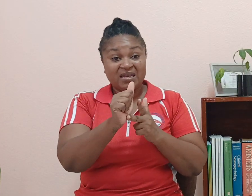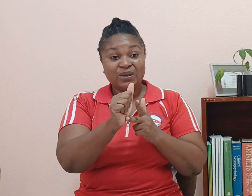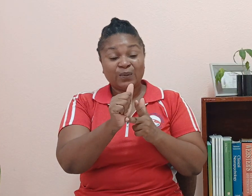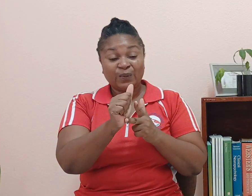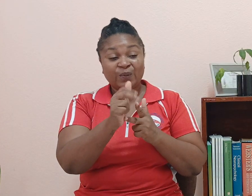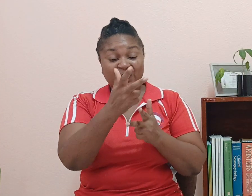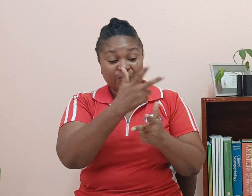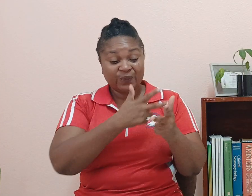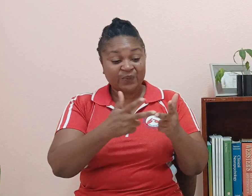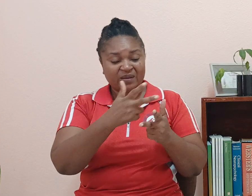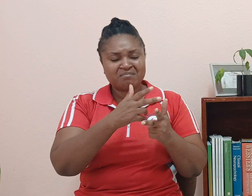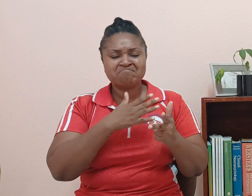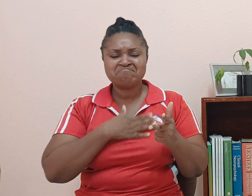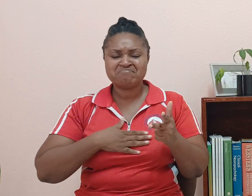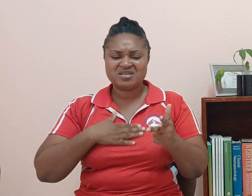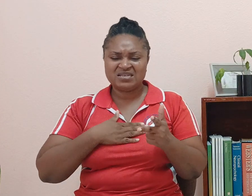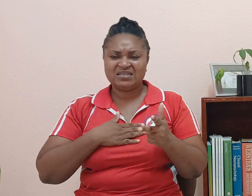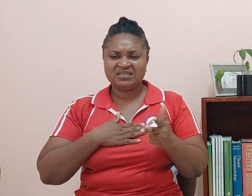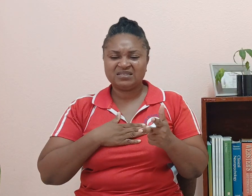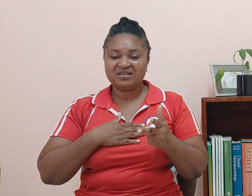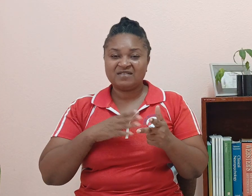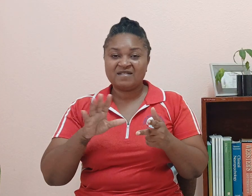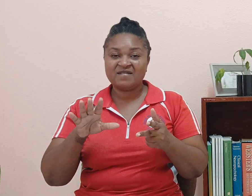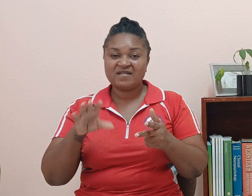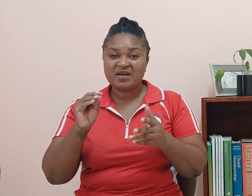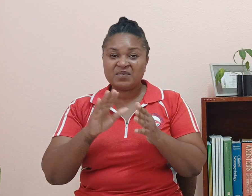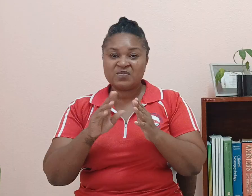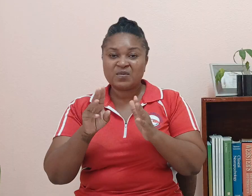please go to your Bible and